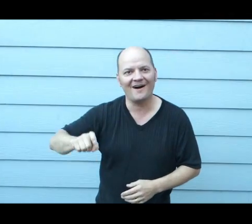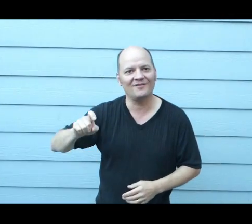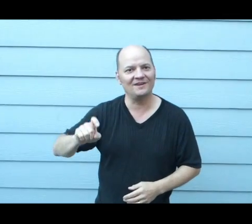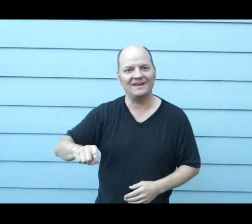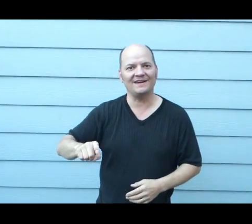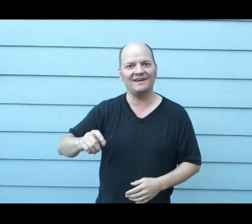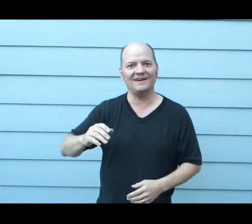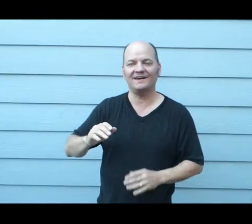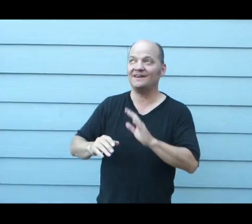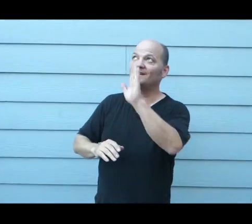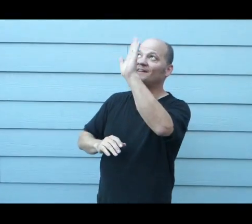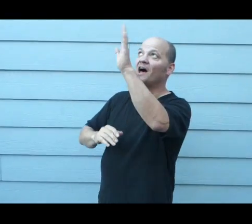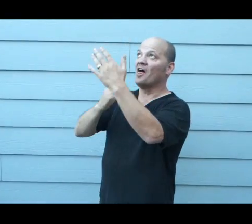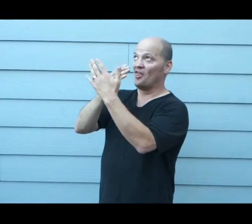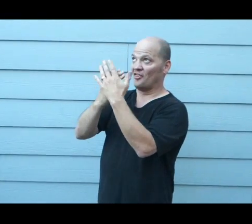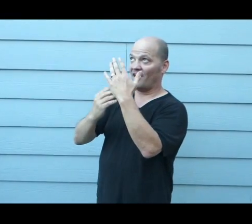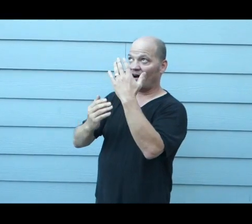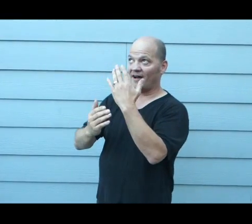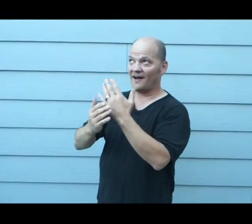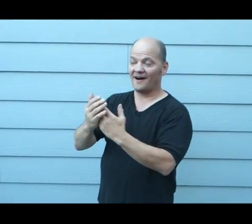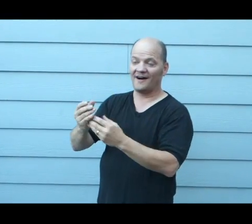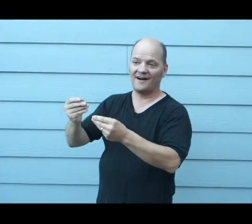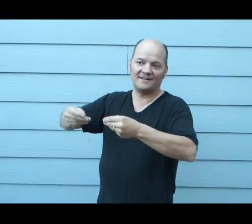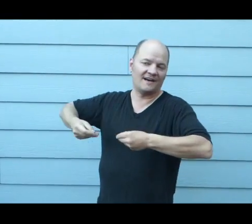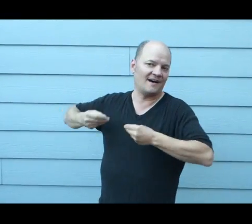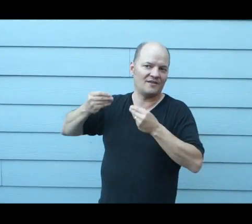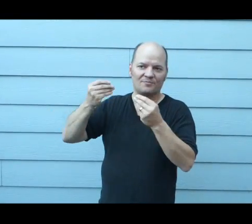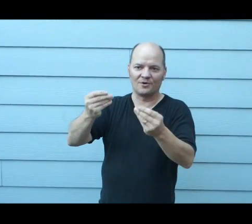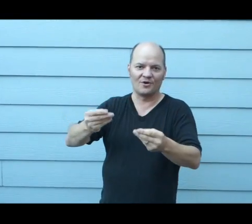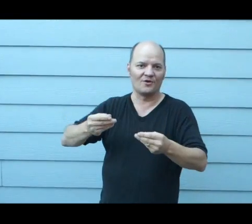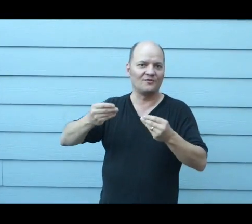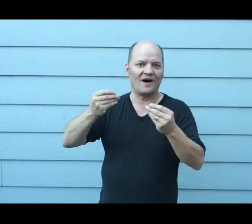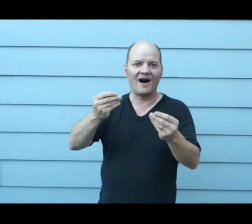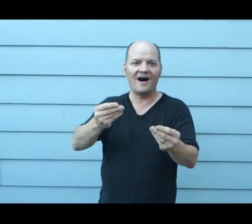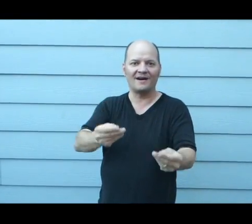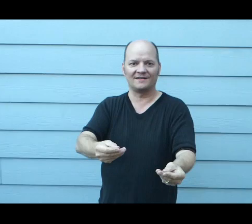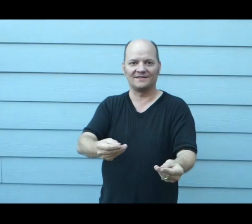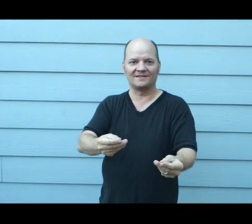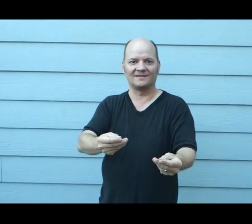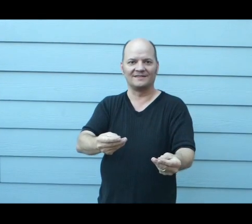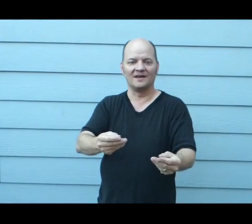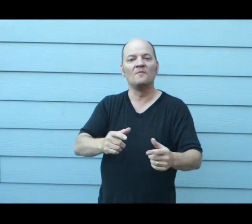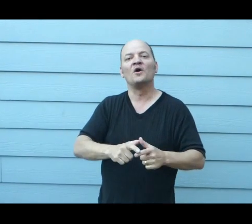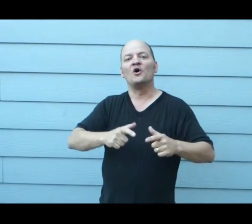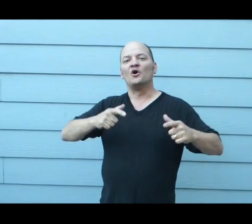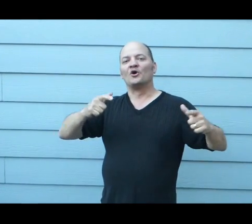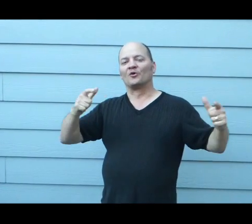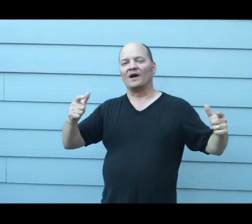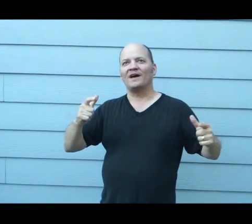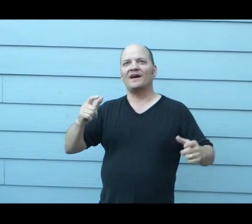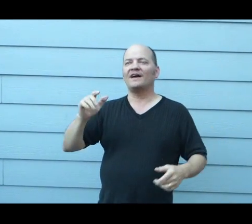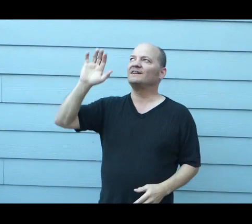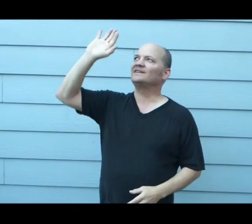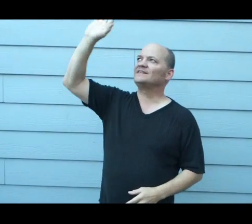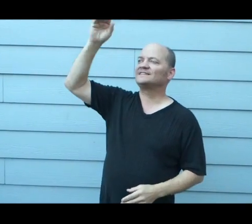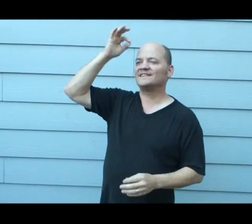have needed, thy hand hath provided. Great is